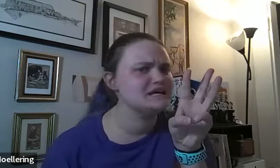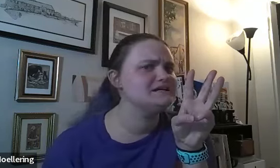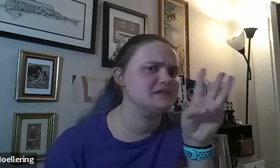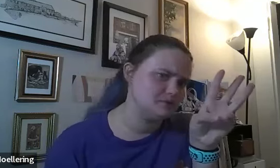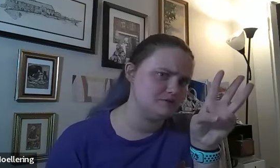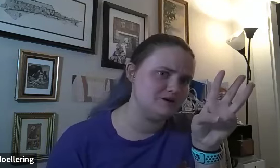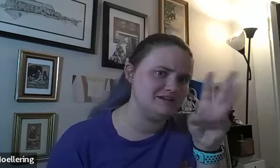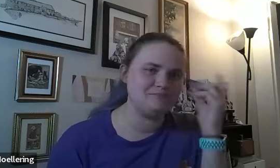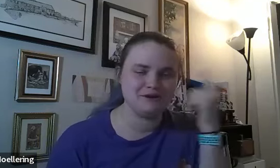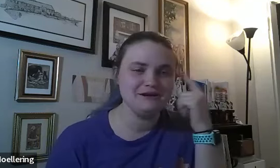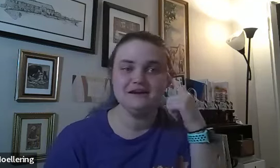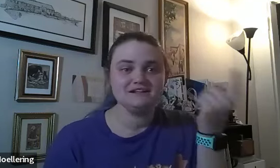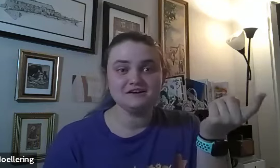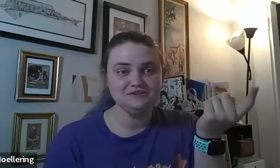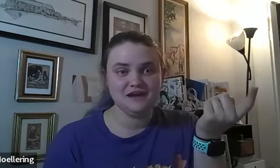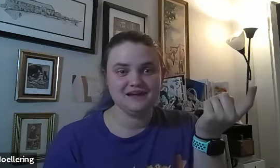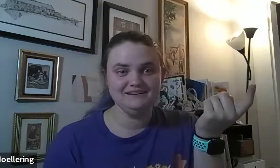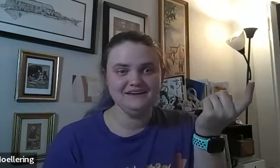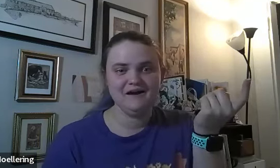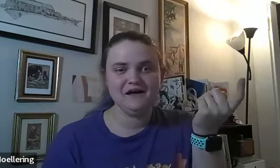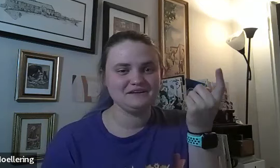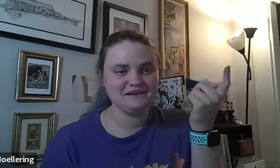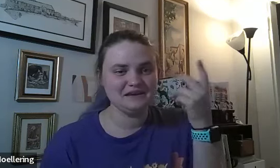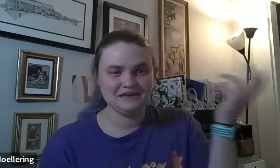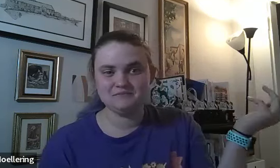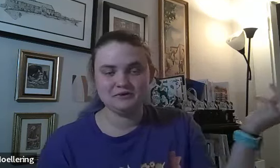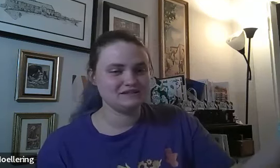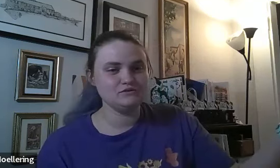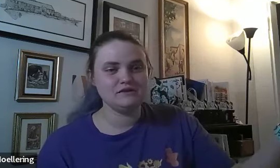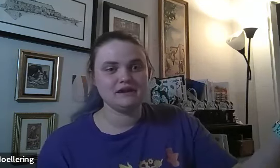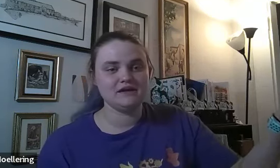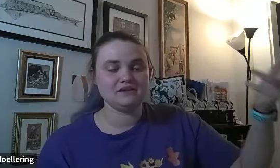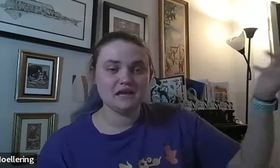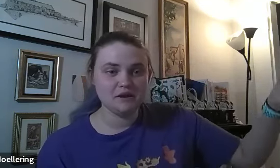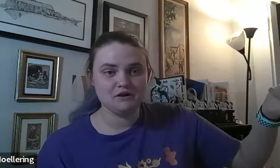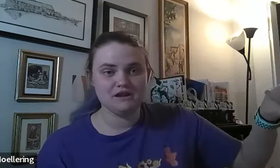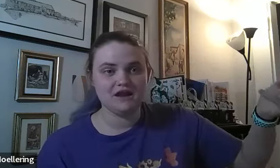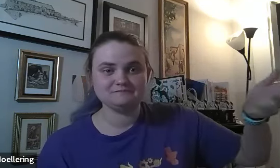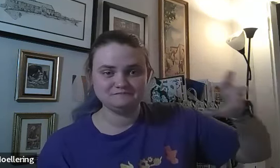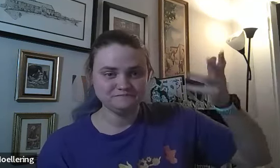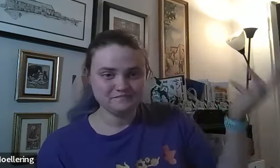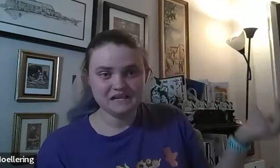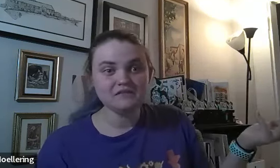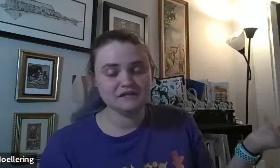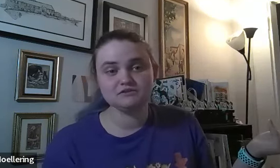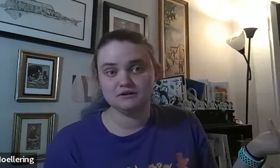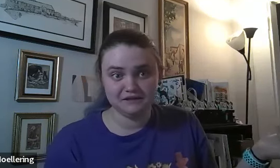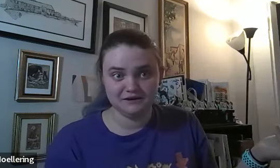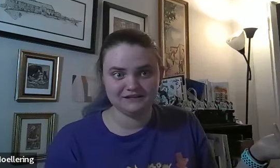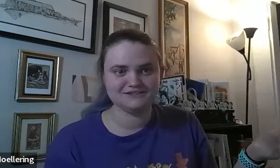a W in your brain? Because I'll do that. I'll have a camper at school, and like at the camp I work at, the kids are all hearing, so